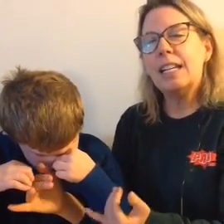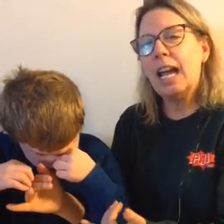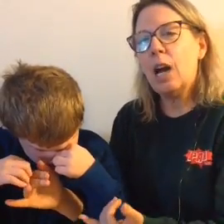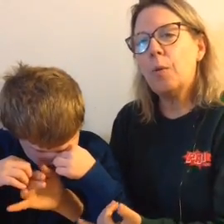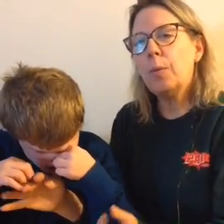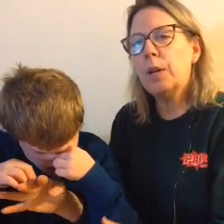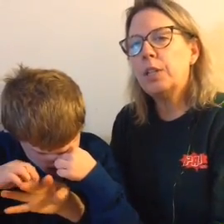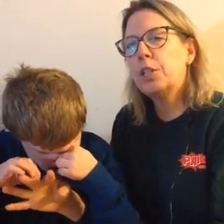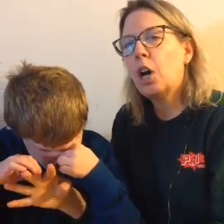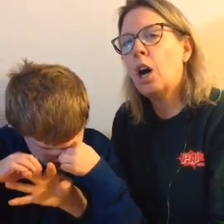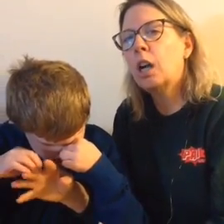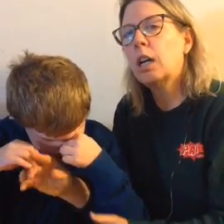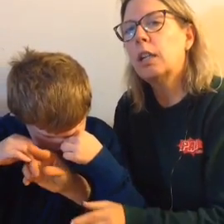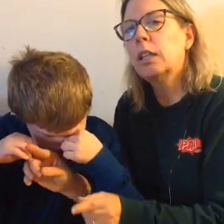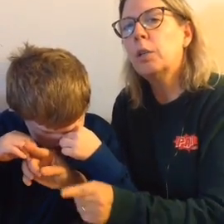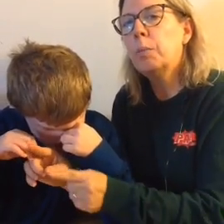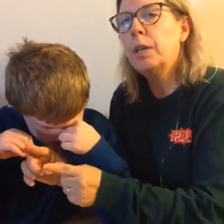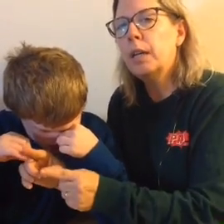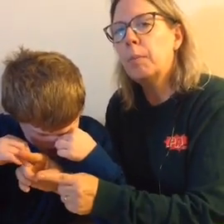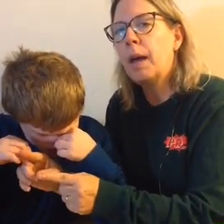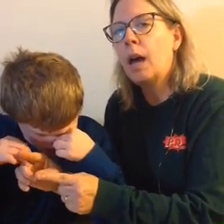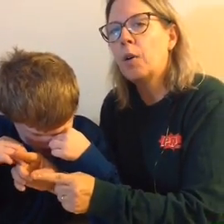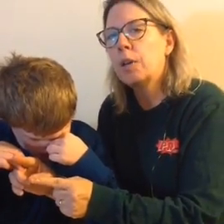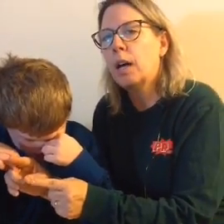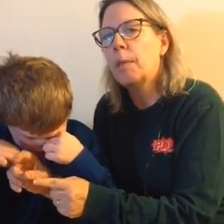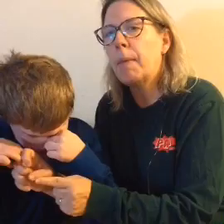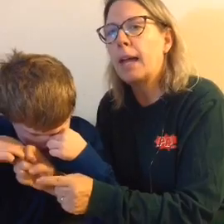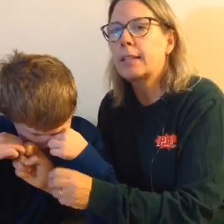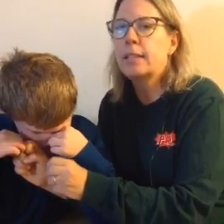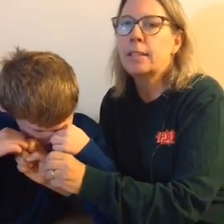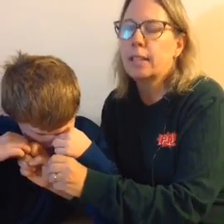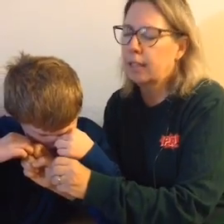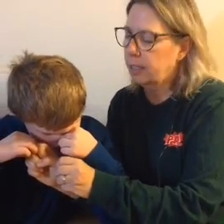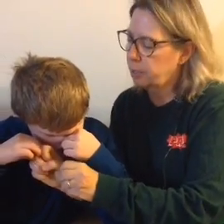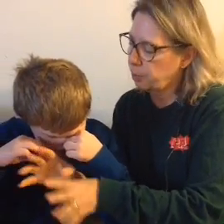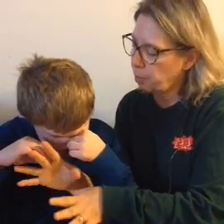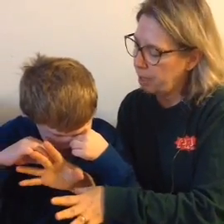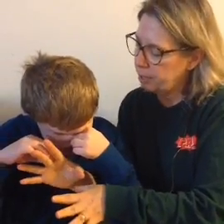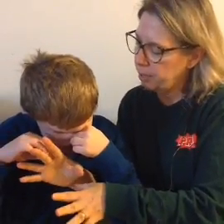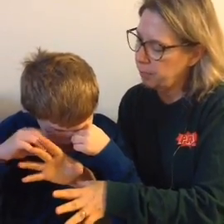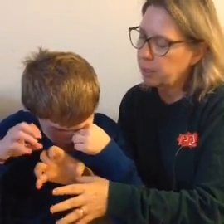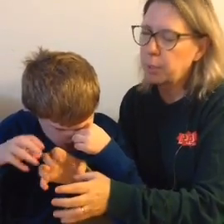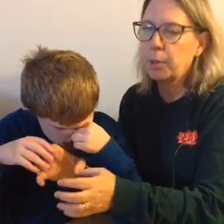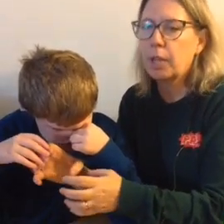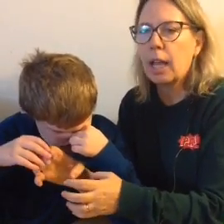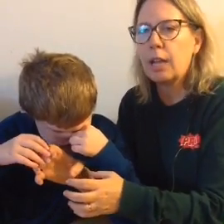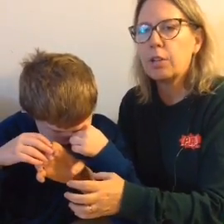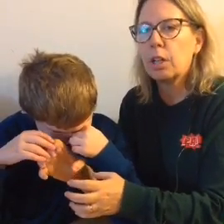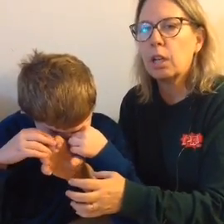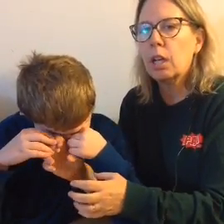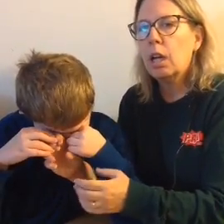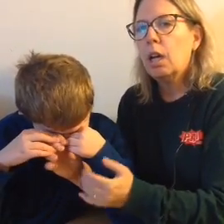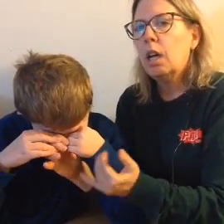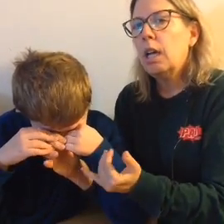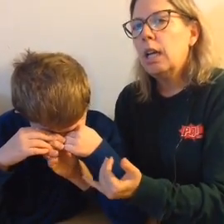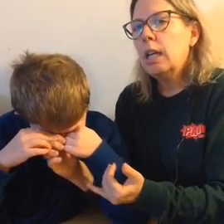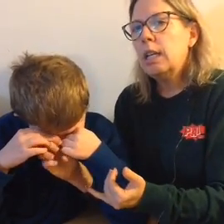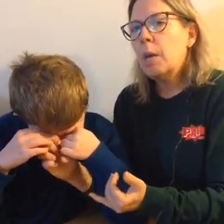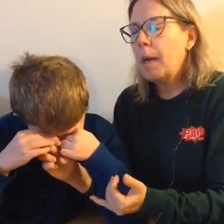Now we wanted to talk a little bit about Max's expressive communication. Now